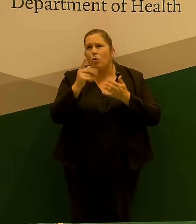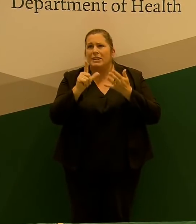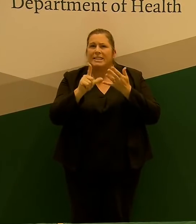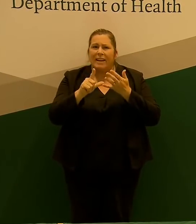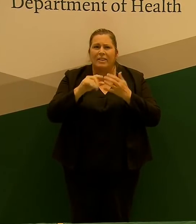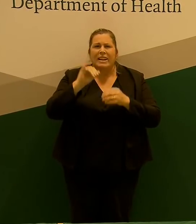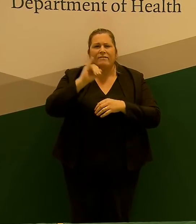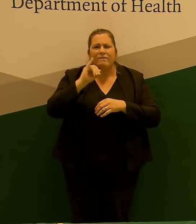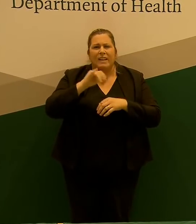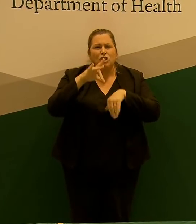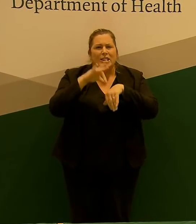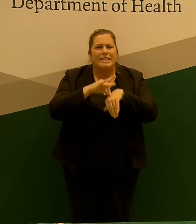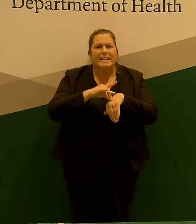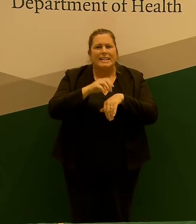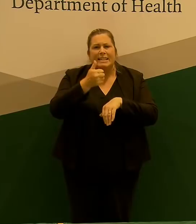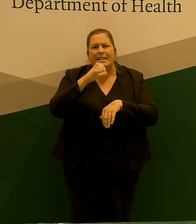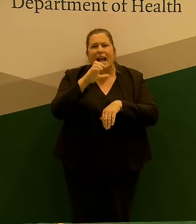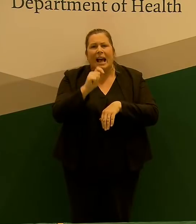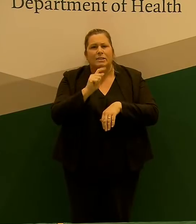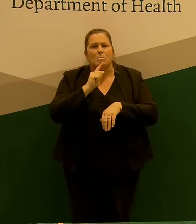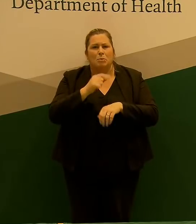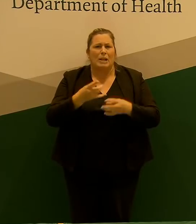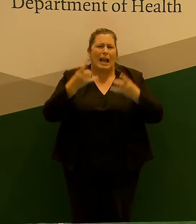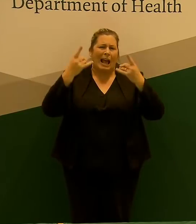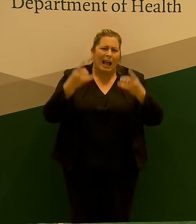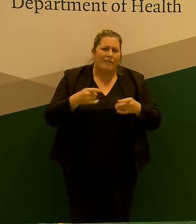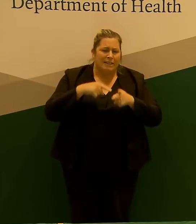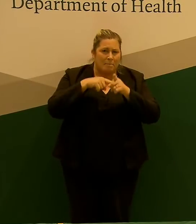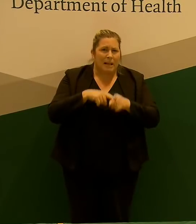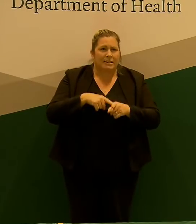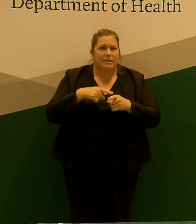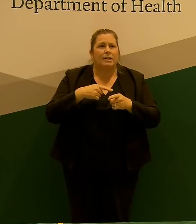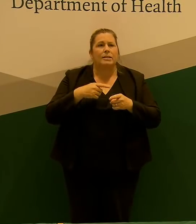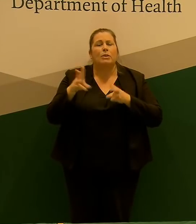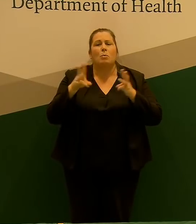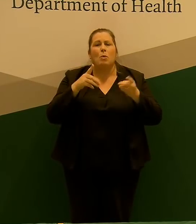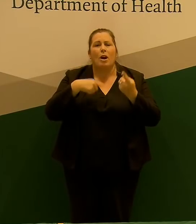Act, but it's heavily dependent on work that colleagues in the,